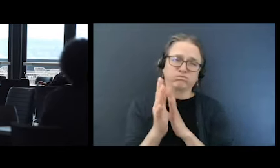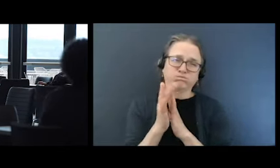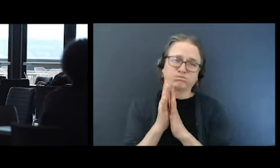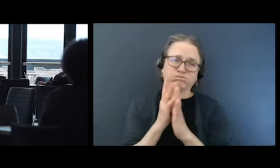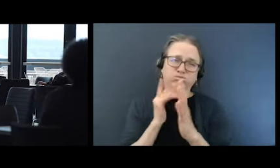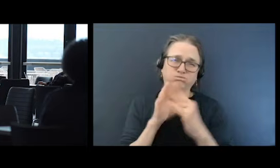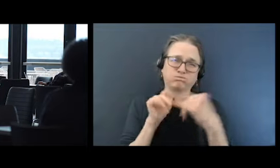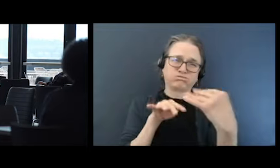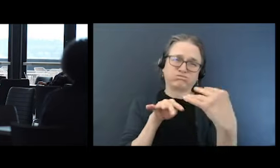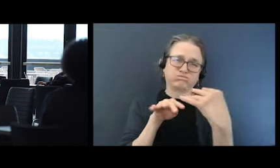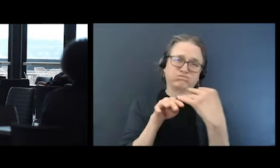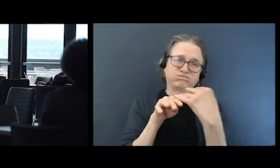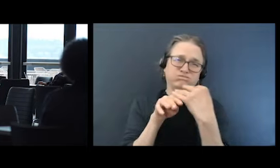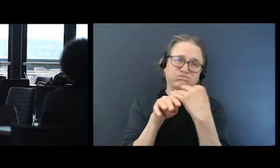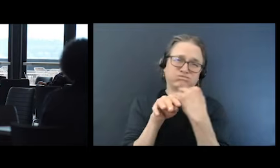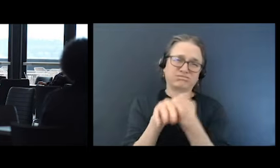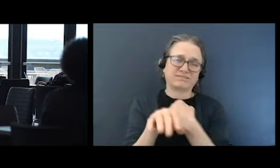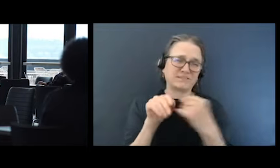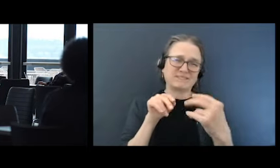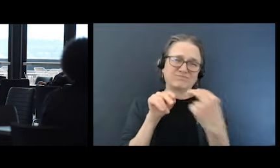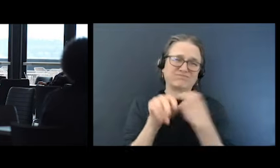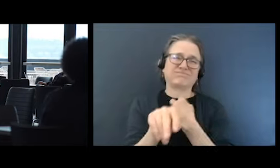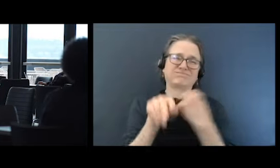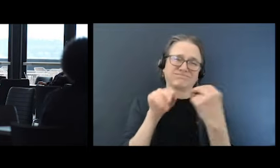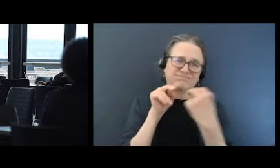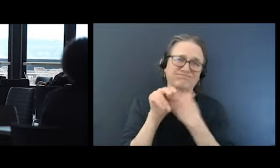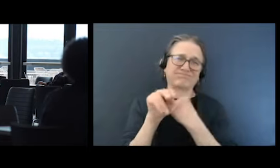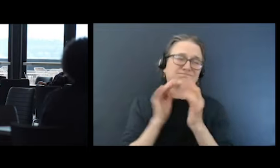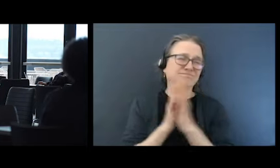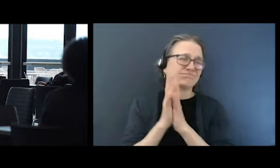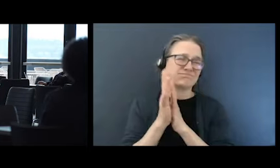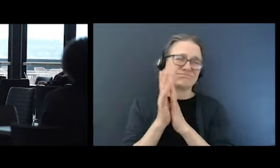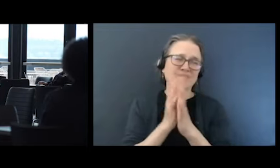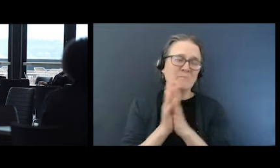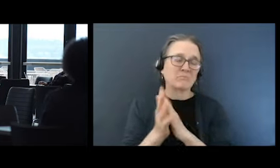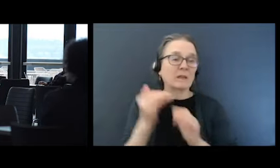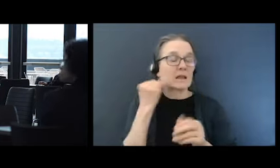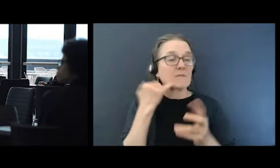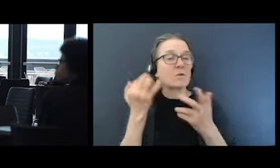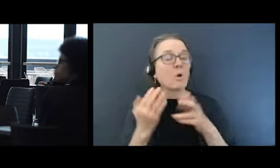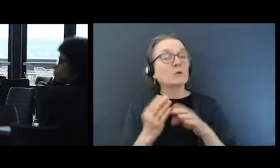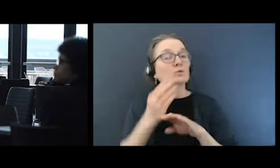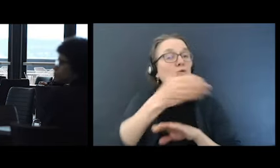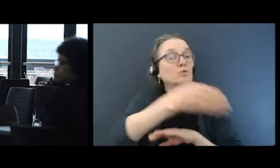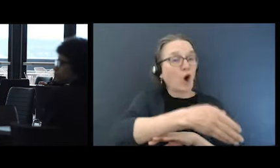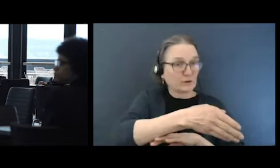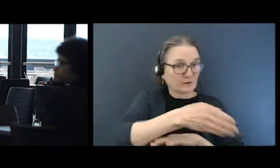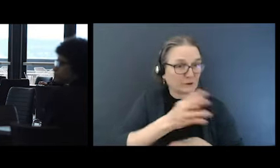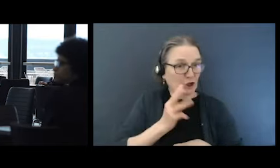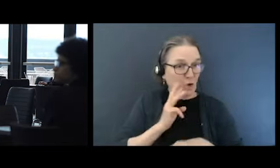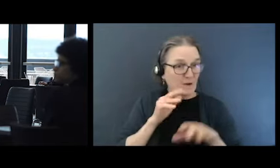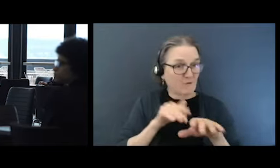like anecdotes, and it's definitely not getting us to the kind of smart measures Anna's talking